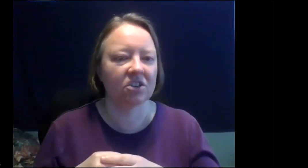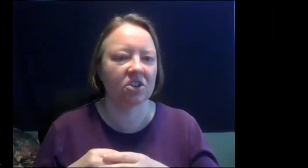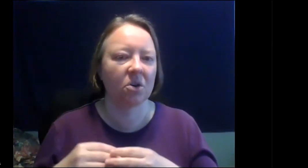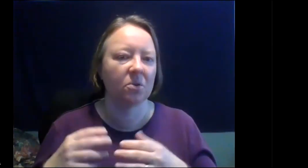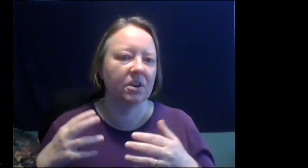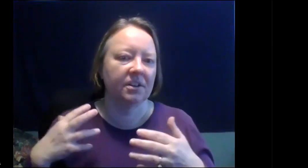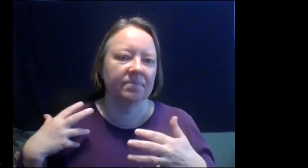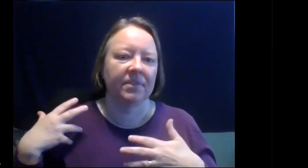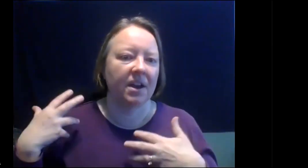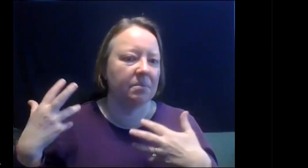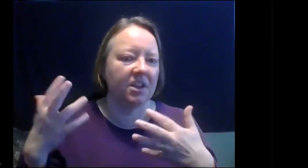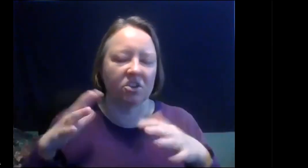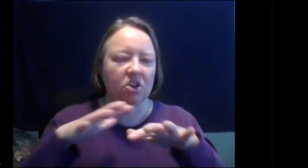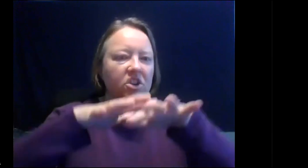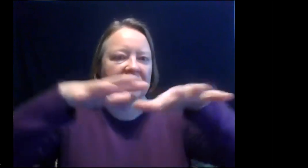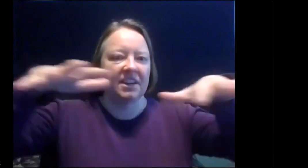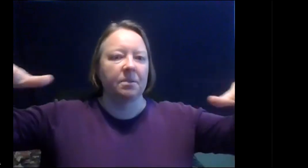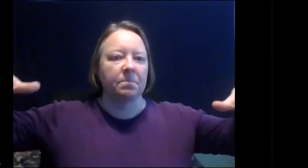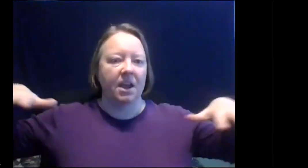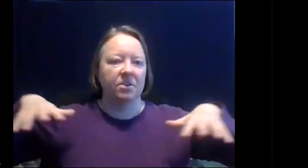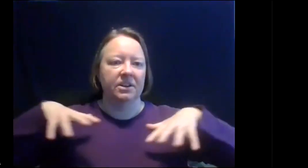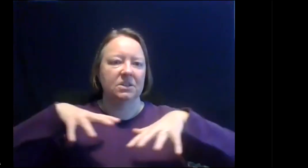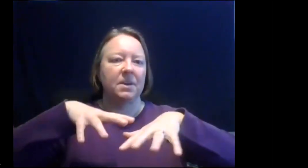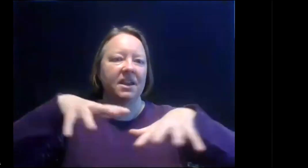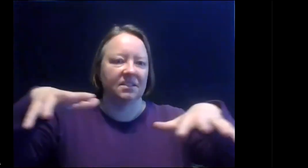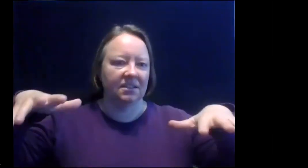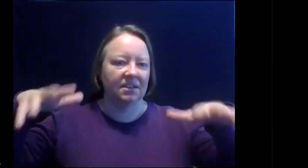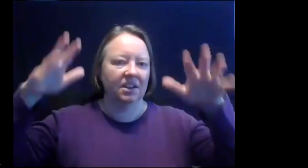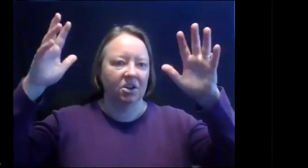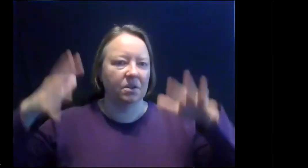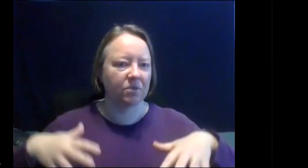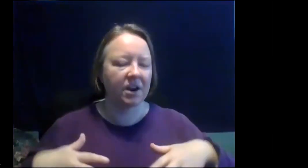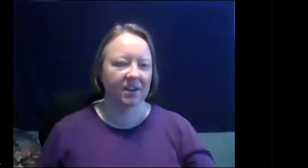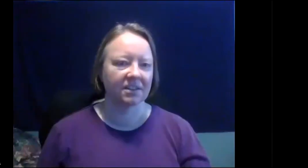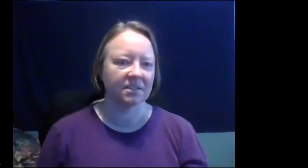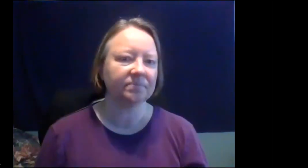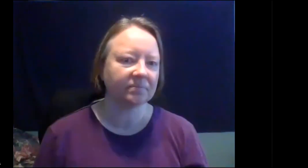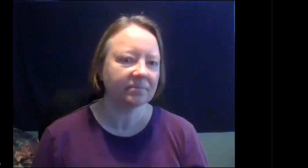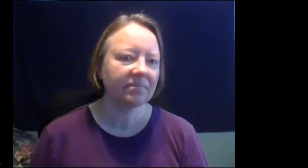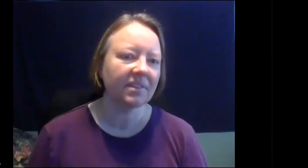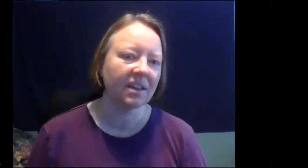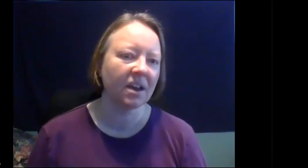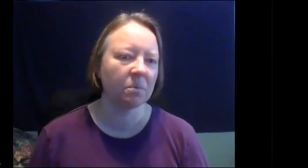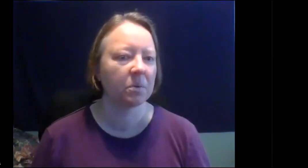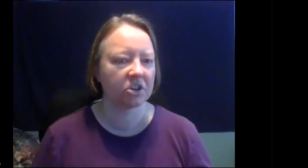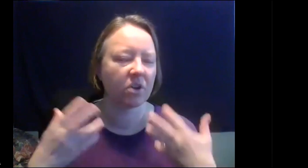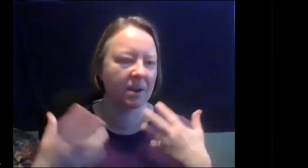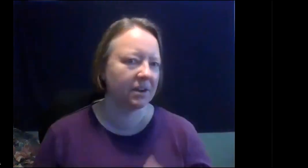And so things are usually set up out in space, you know, in front of us when we're